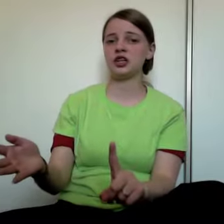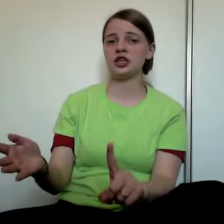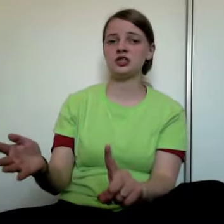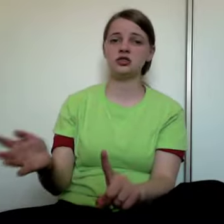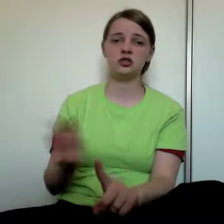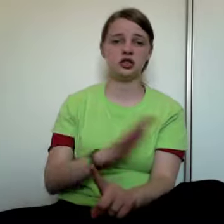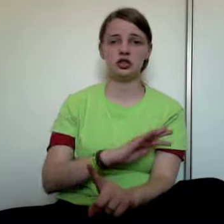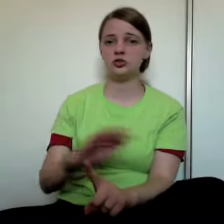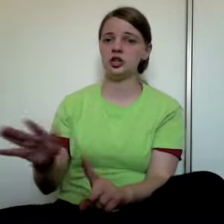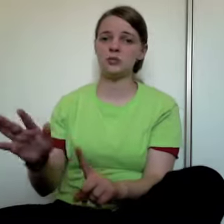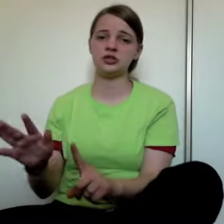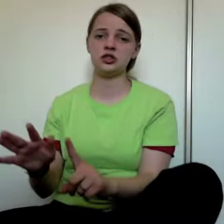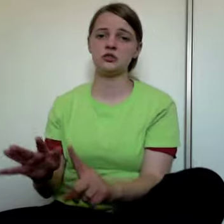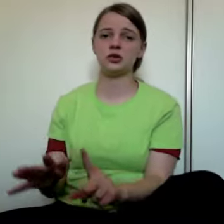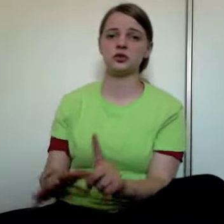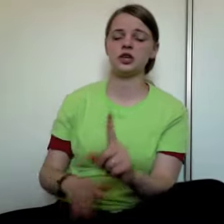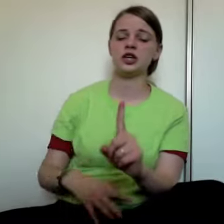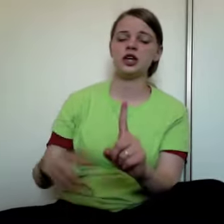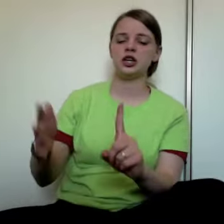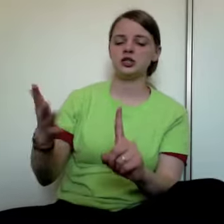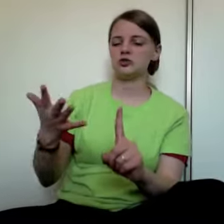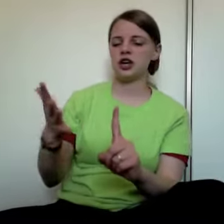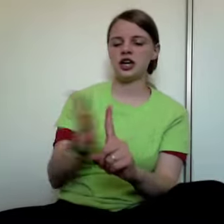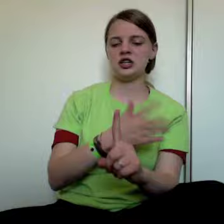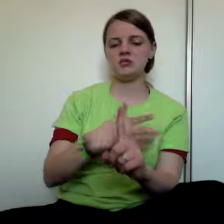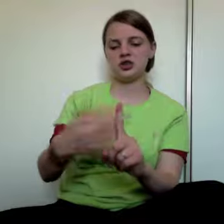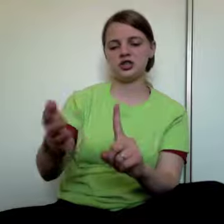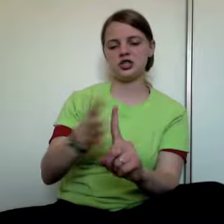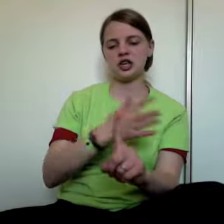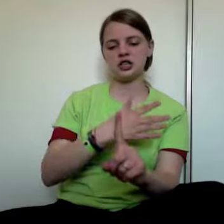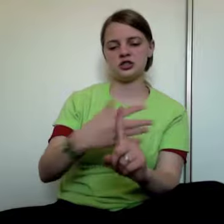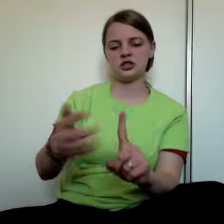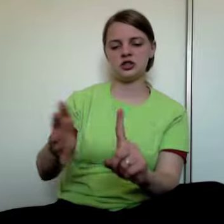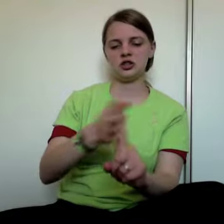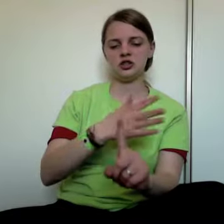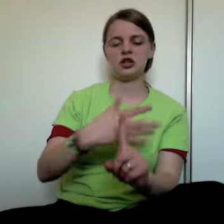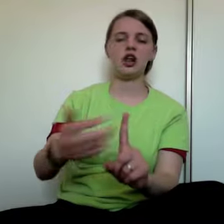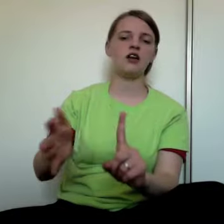left-handed, then do the opposite of what I'm doing. So right-handed brushes against the left.